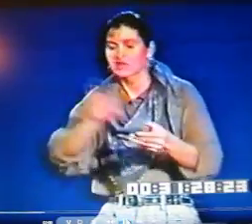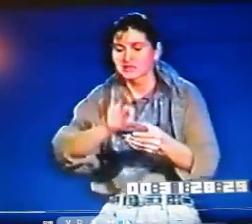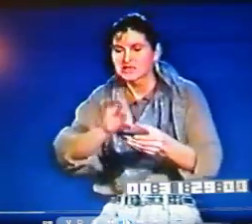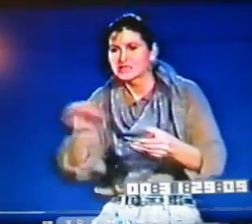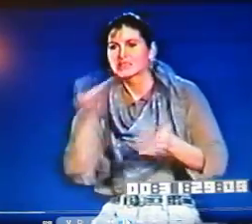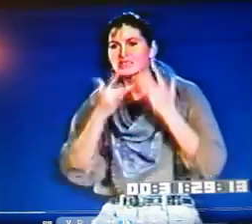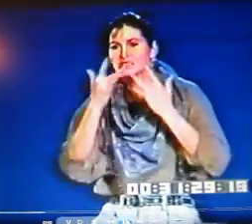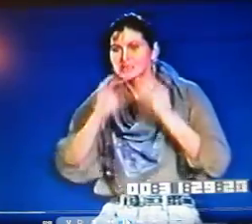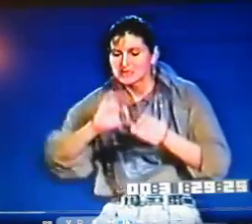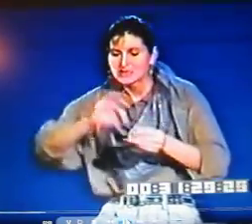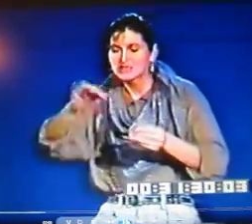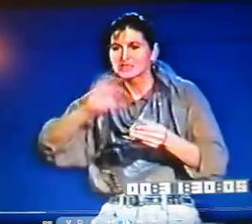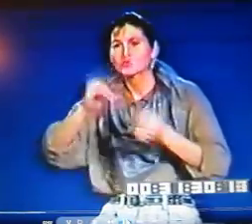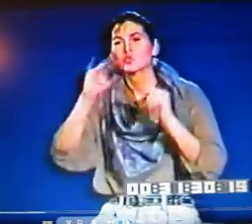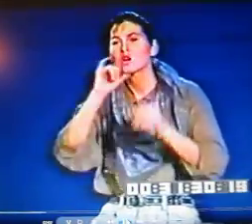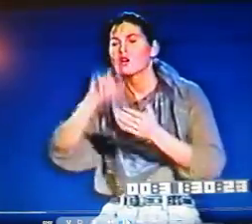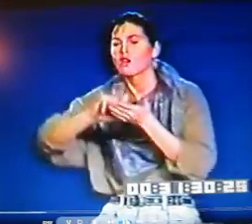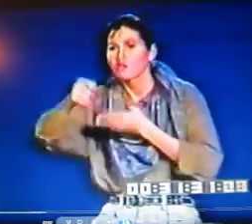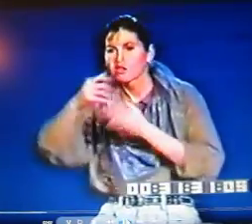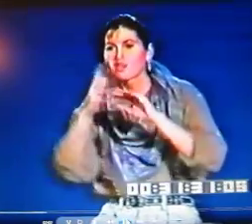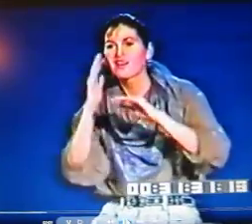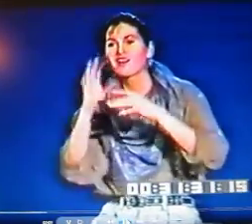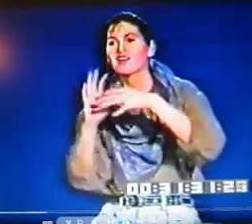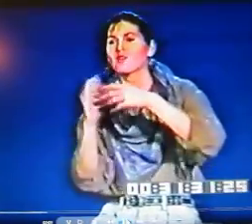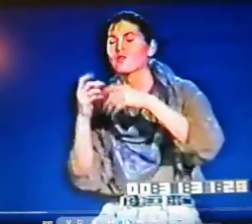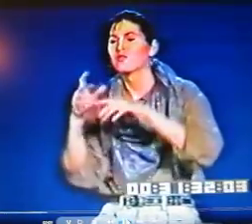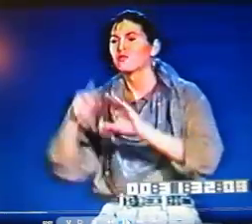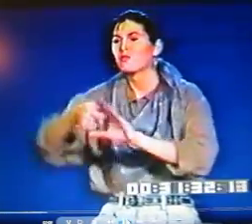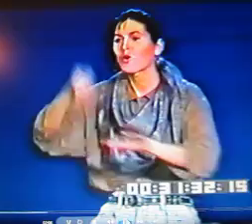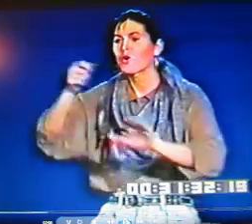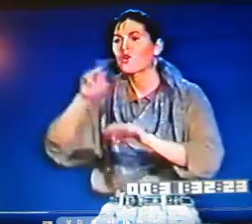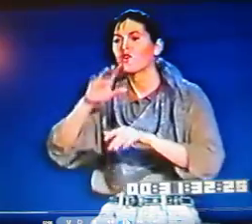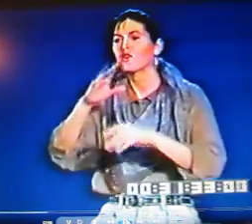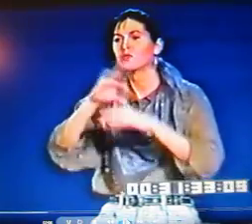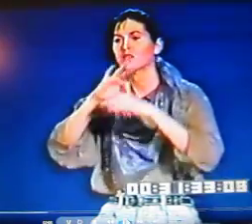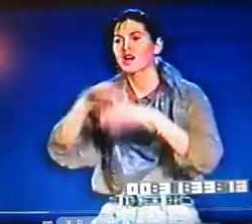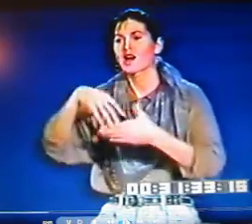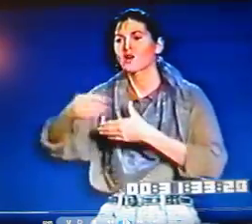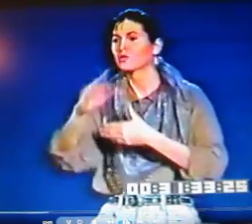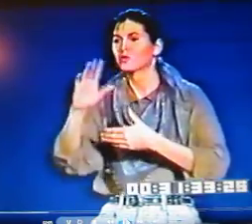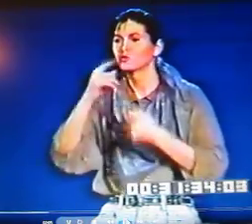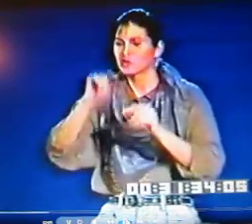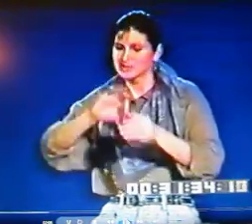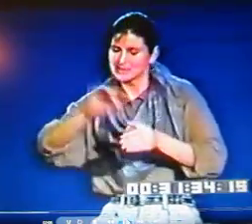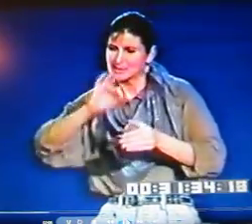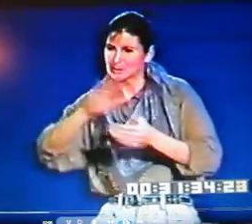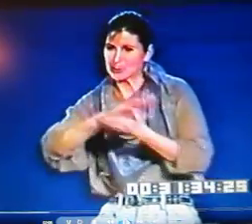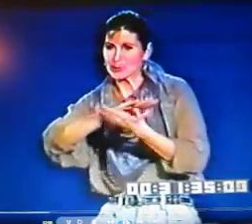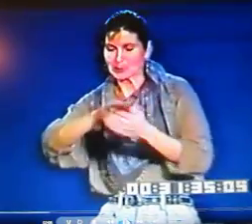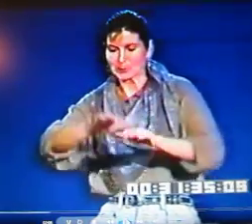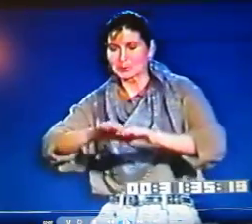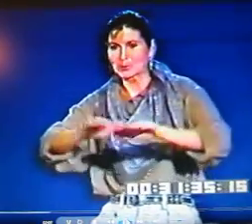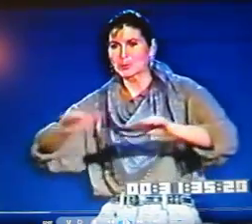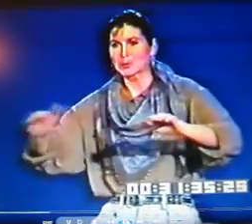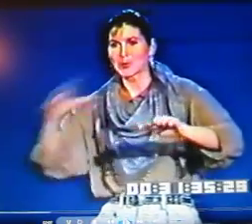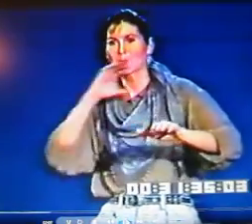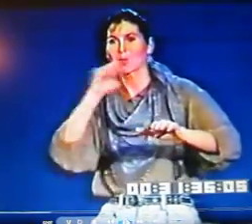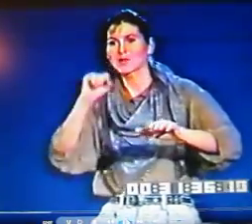Now we're going to peel the skin very delicately. We have to be careful not to pull too hard. You don't want to tear any of the meat off